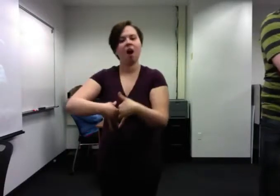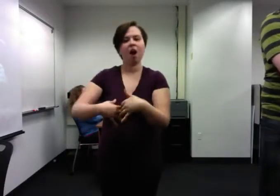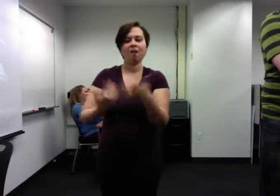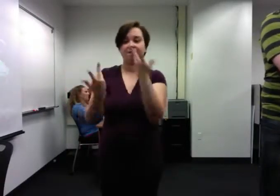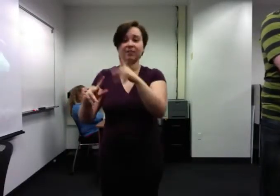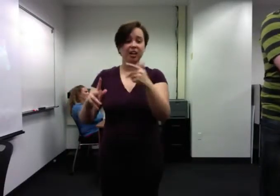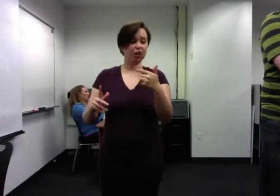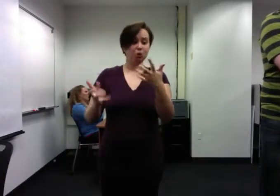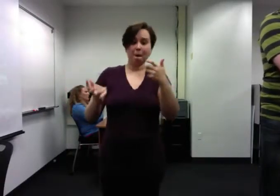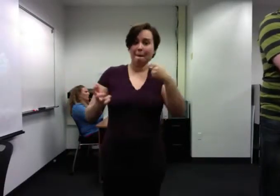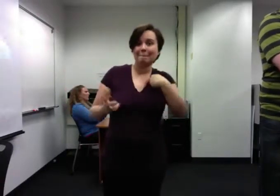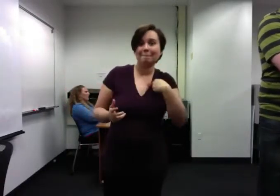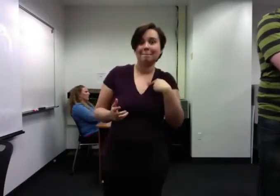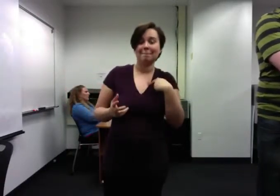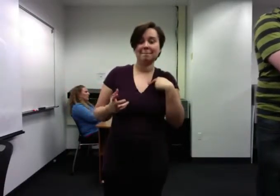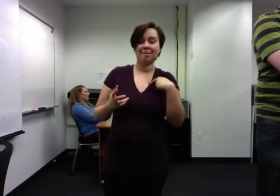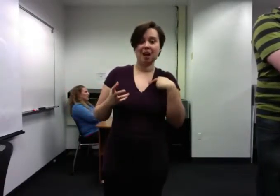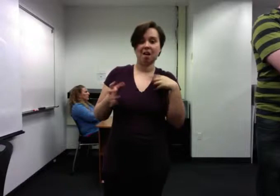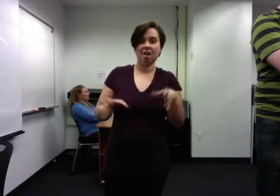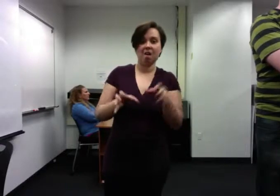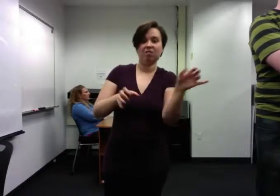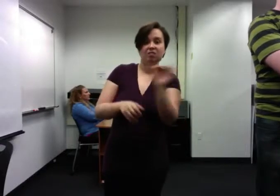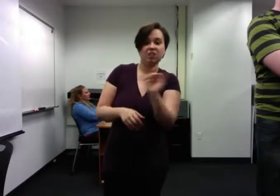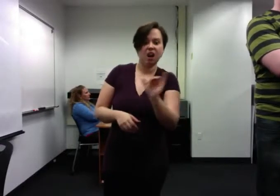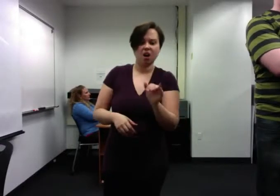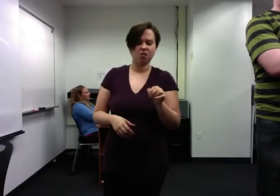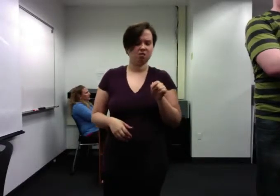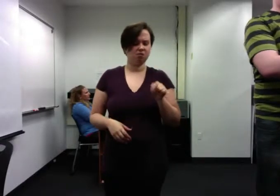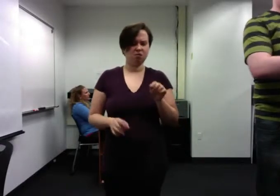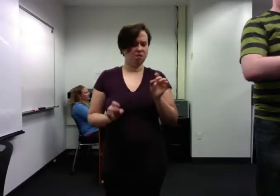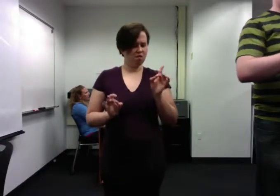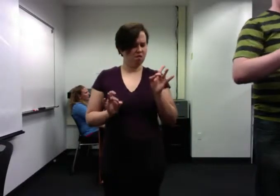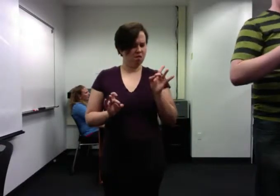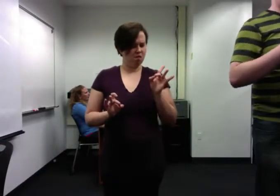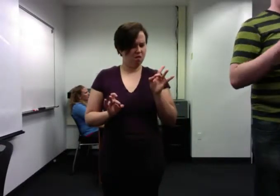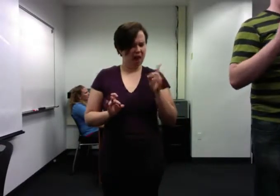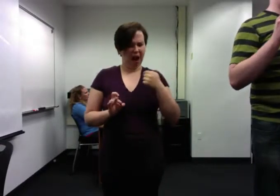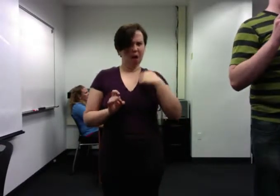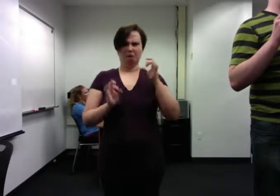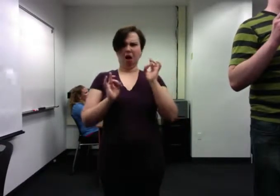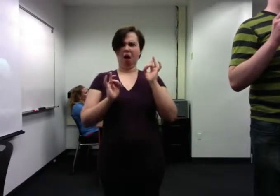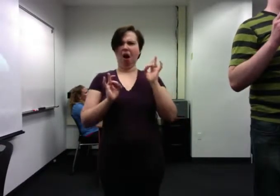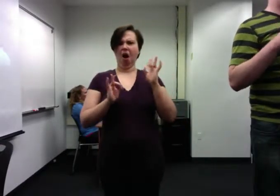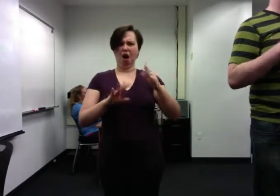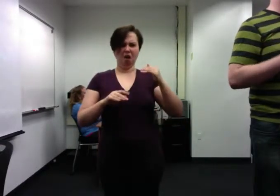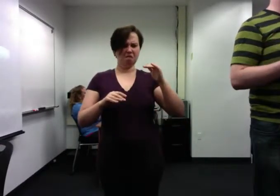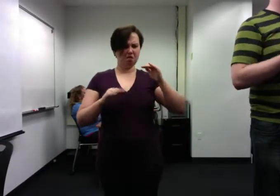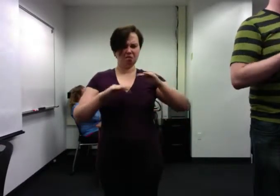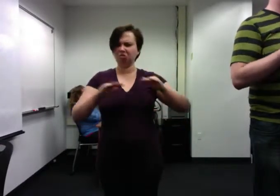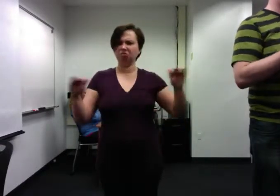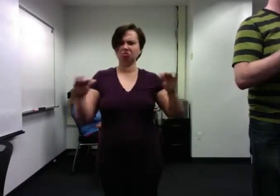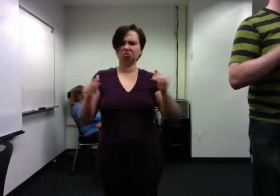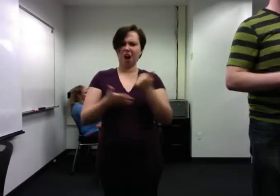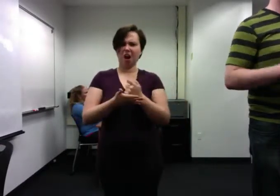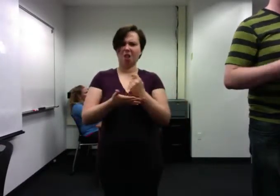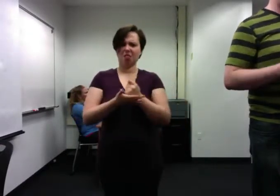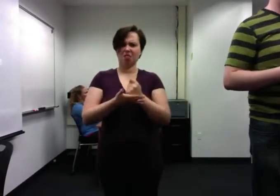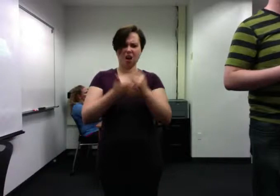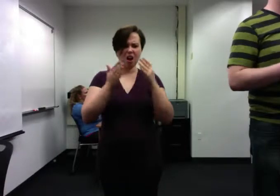And so being a very terrible child therapist, really awful, because I was so involved with these kids, and I was supposed to be